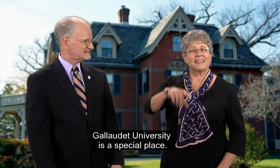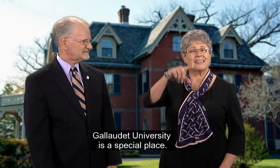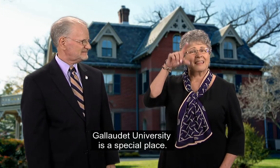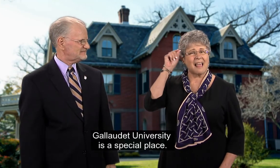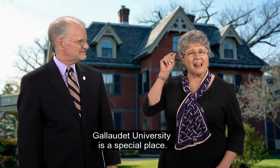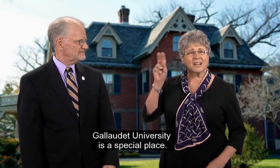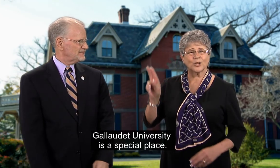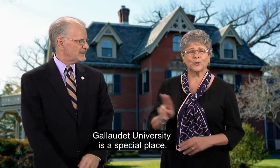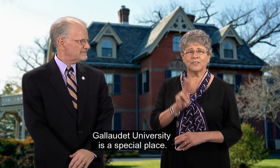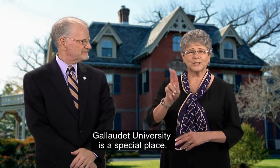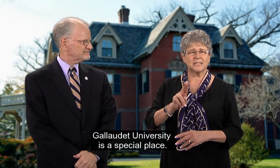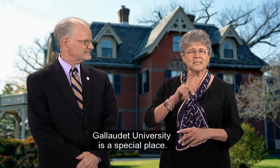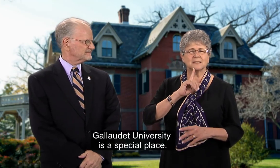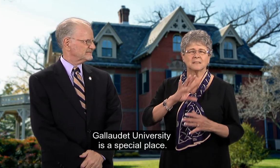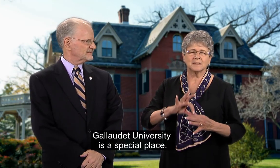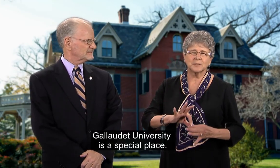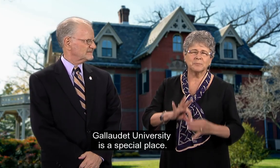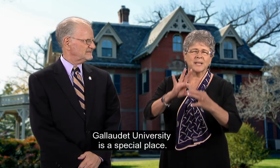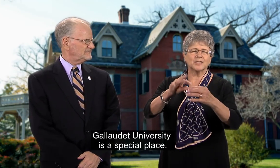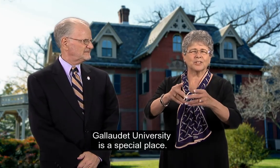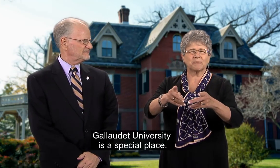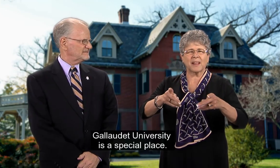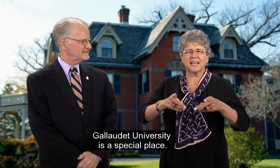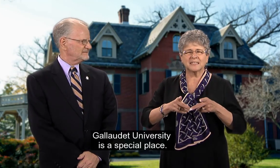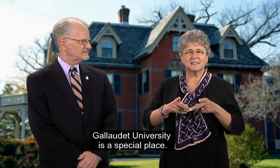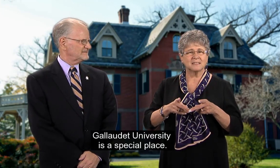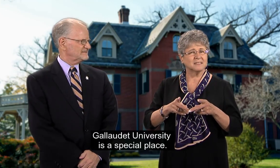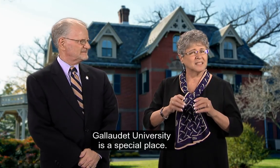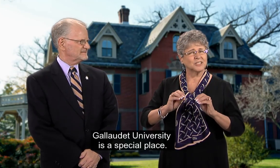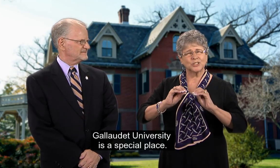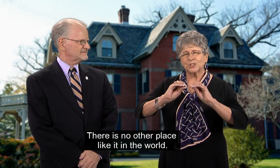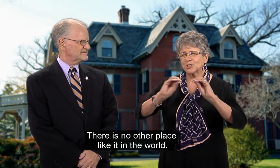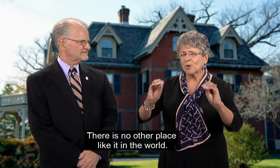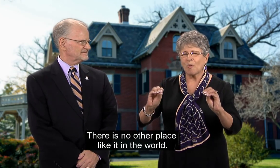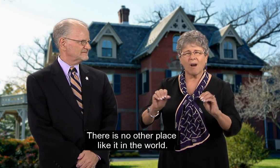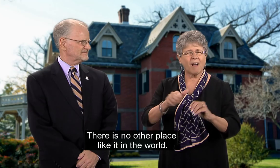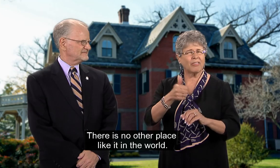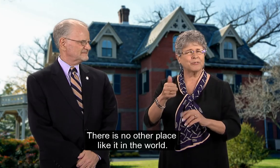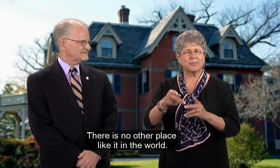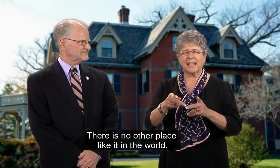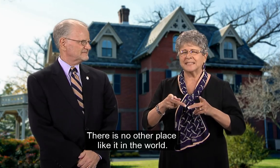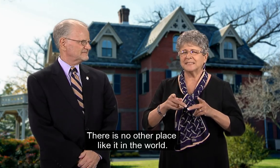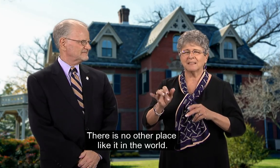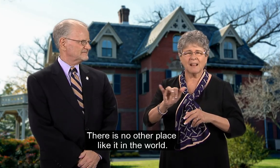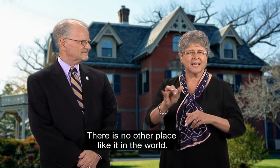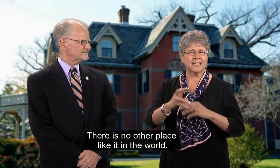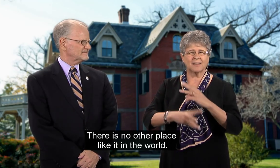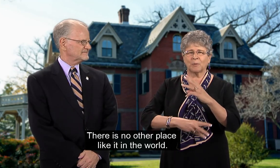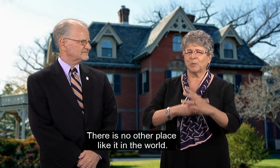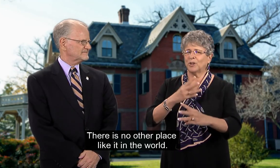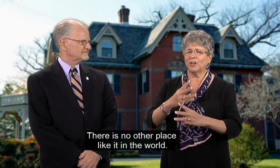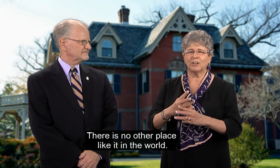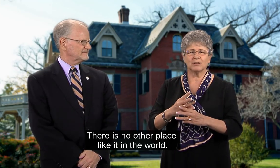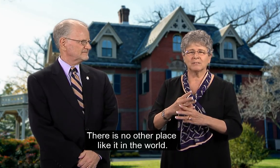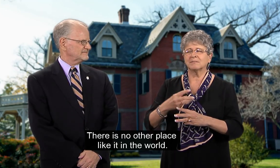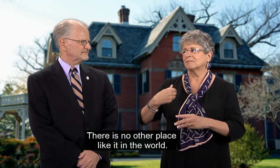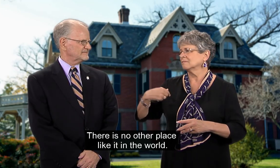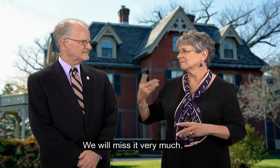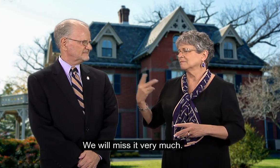Gallaudet University is a special place. There's no other place like it in the world, and